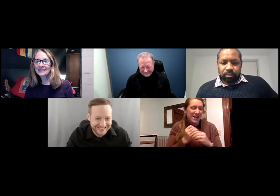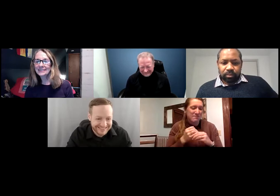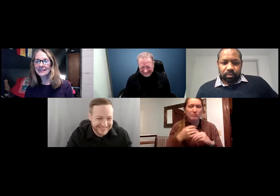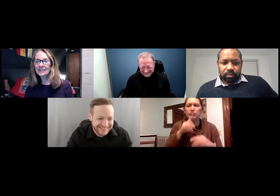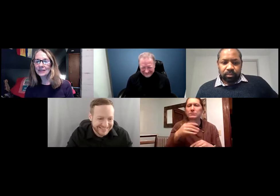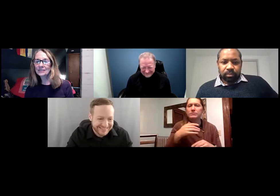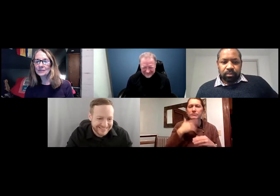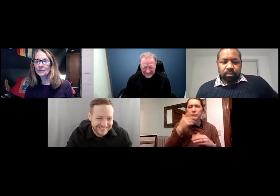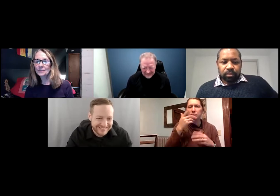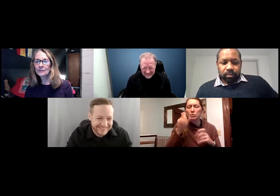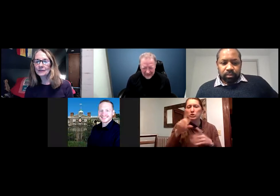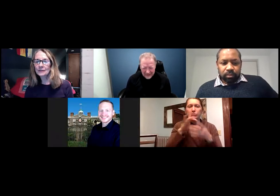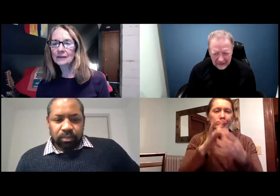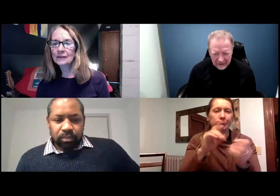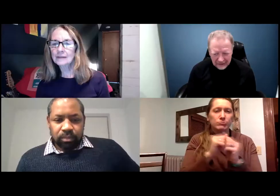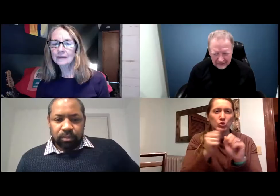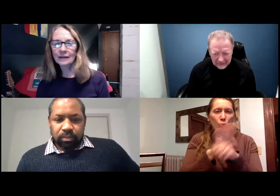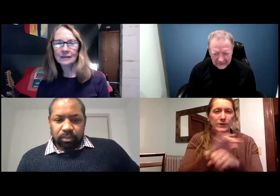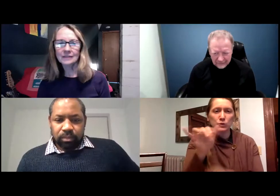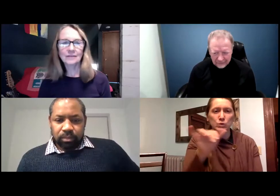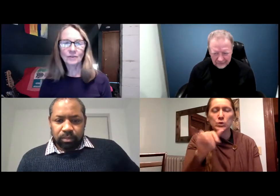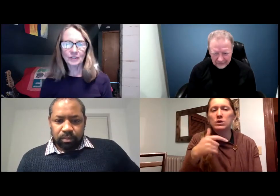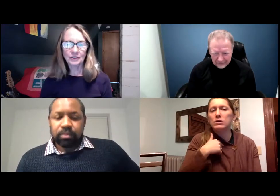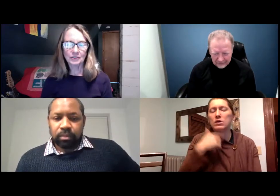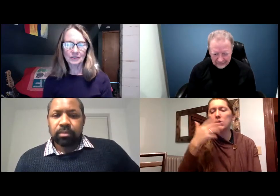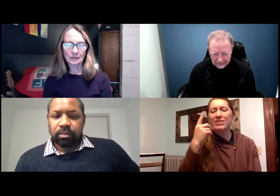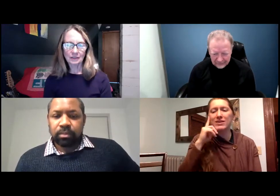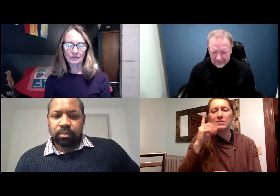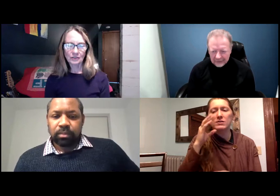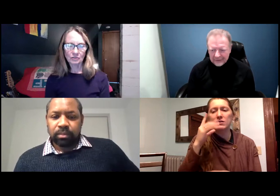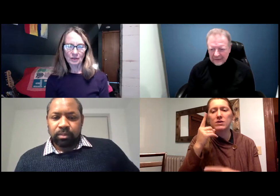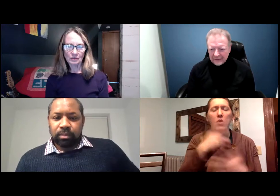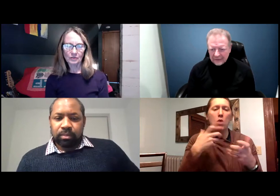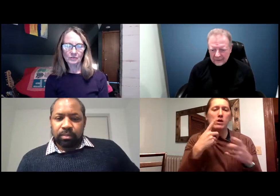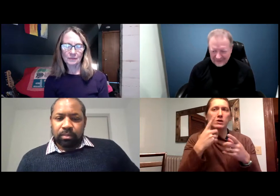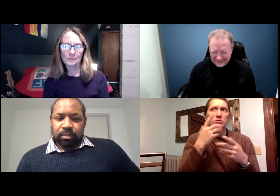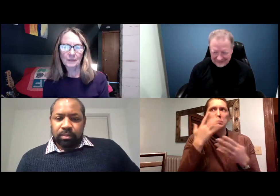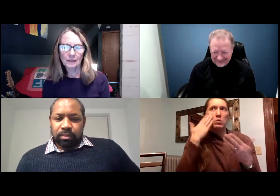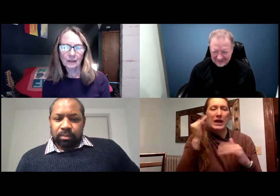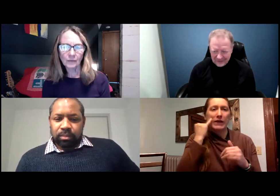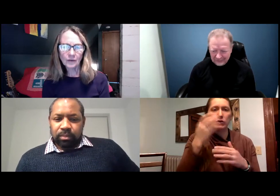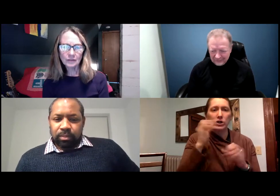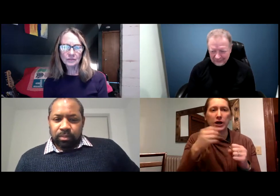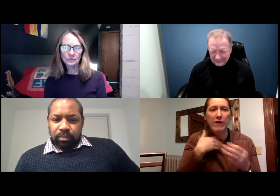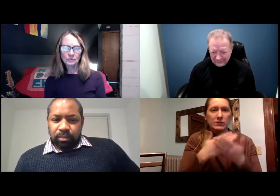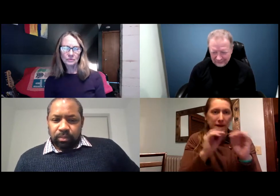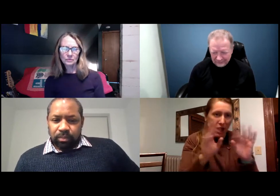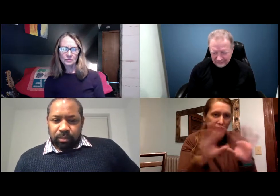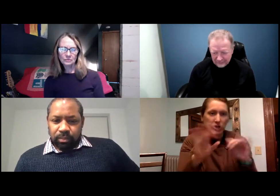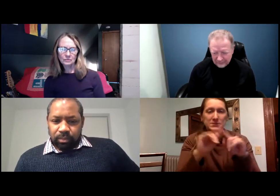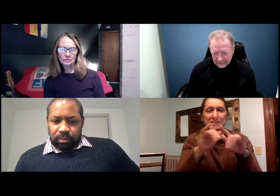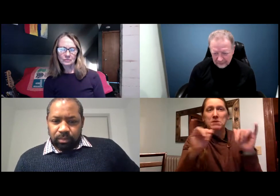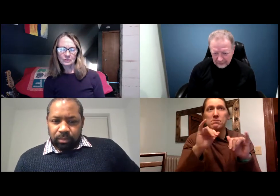Alex. Okay, great. So I did have a question. It's also about COVID. I wanted